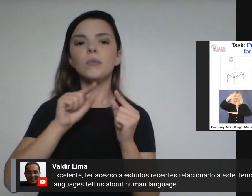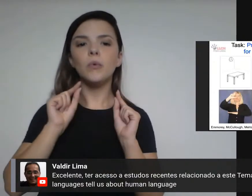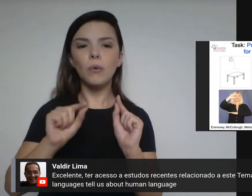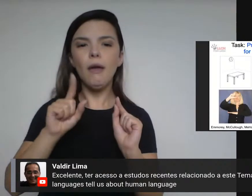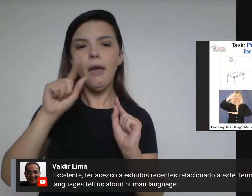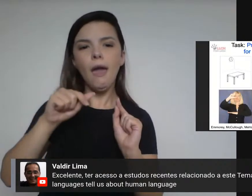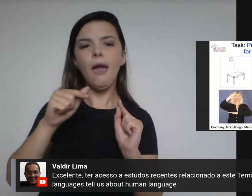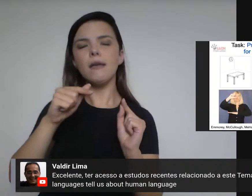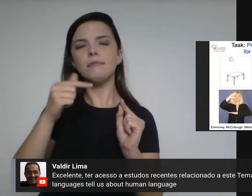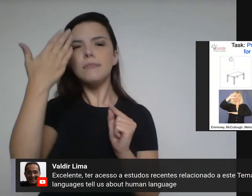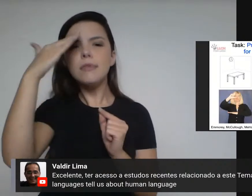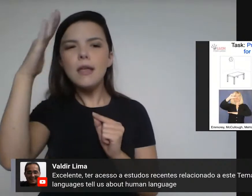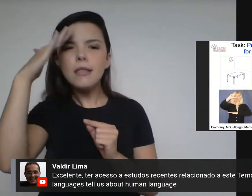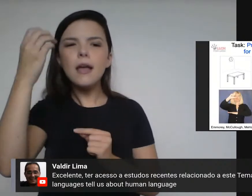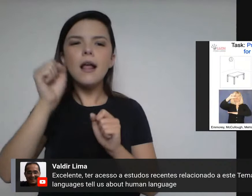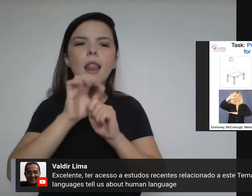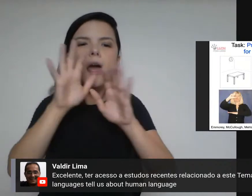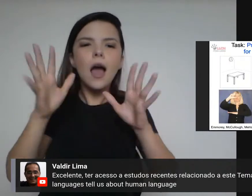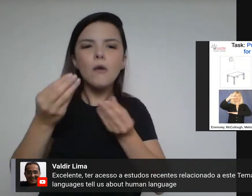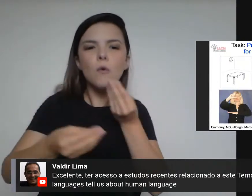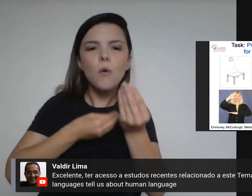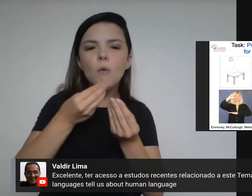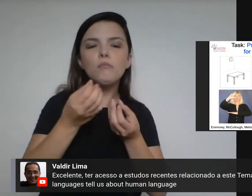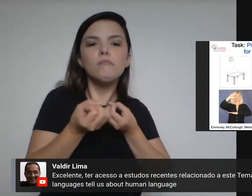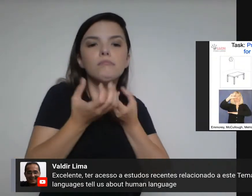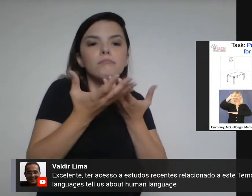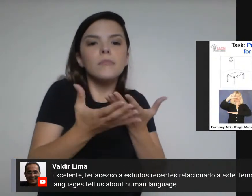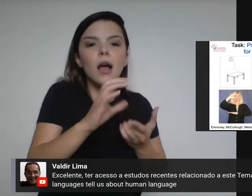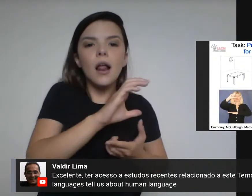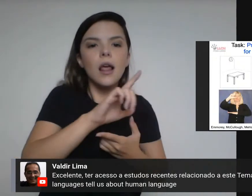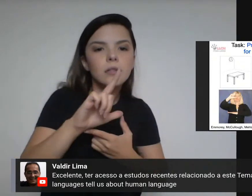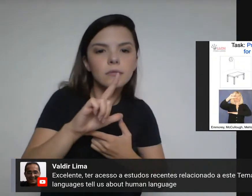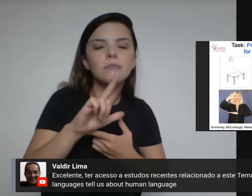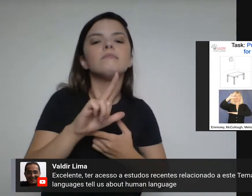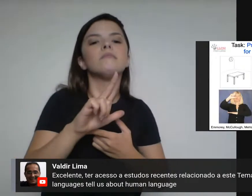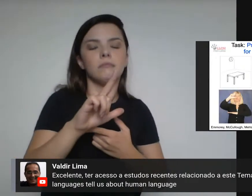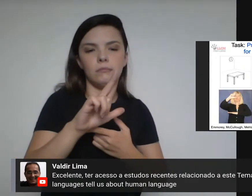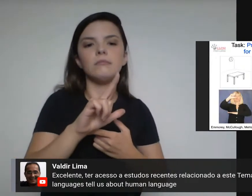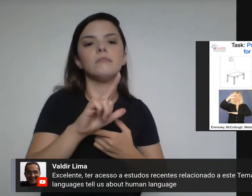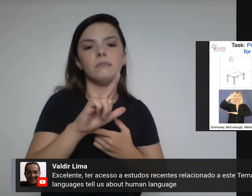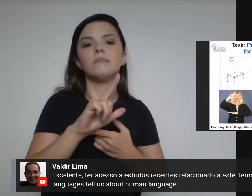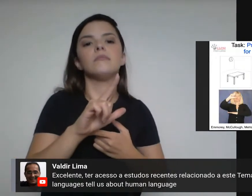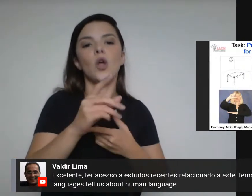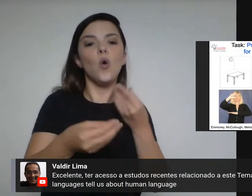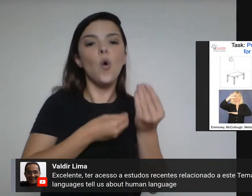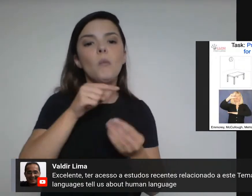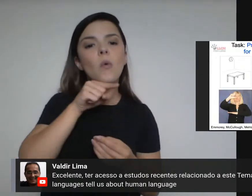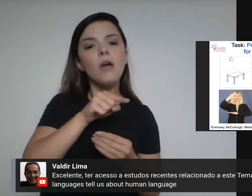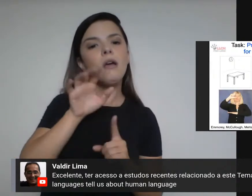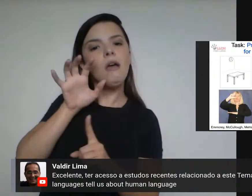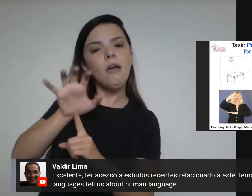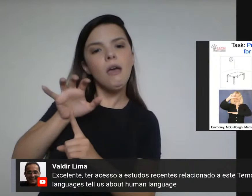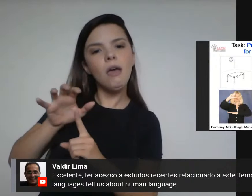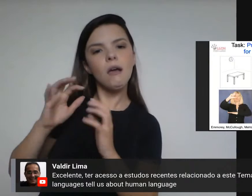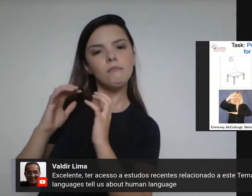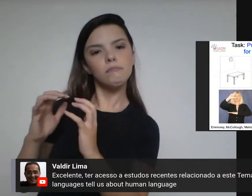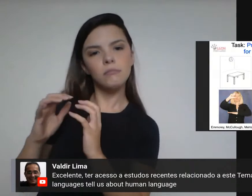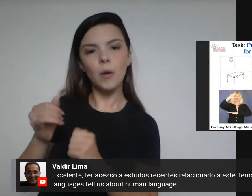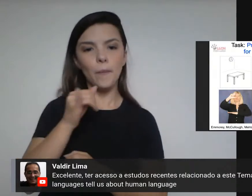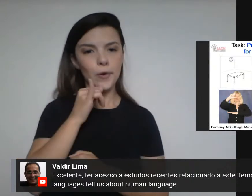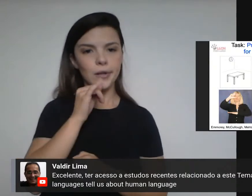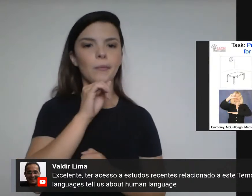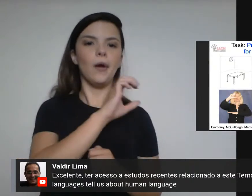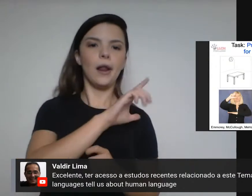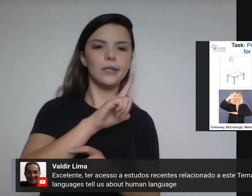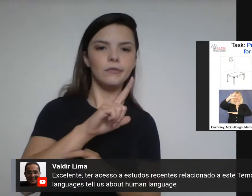disentangle the production of classifier morphemes and the other aspects of the expression. So location, which I'm going to tell you about, we also looked